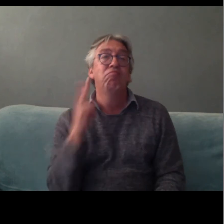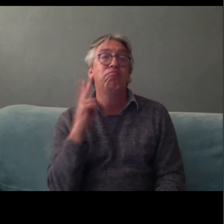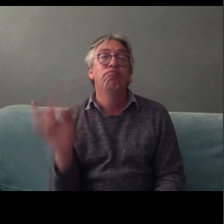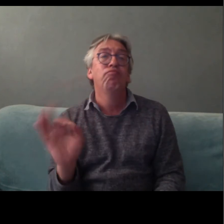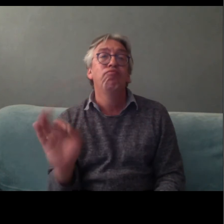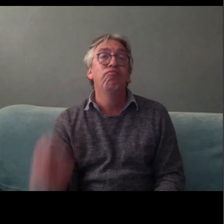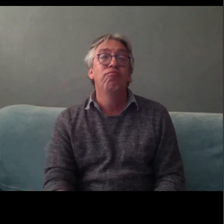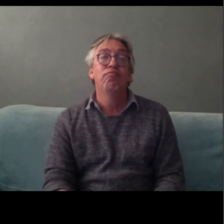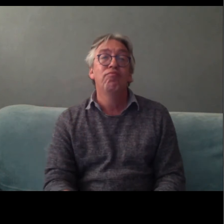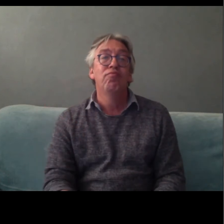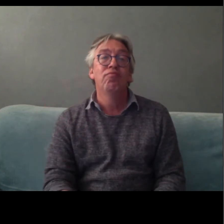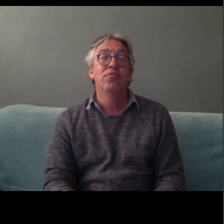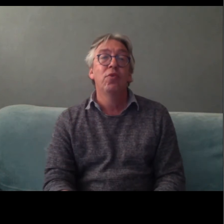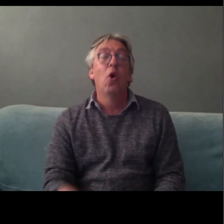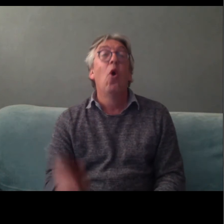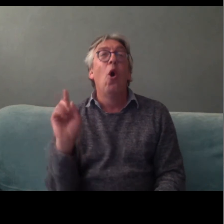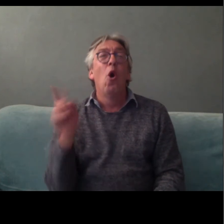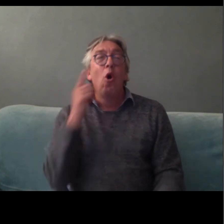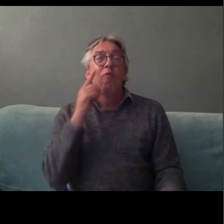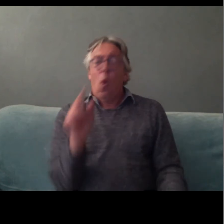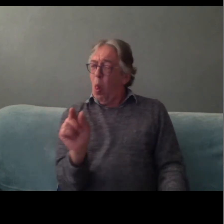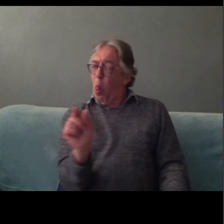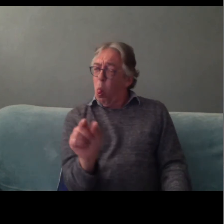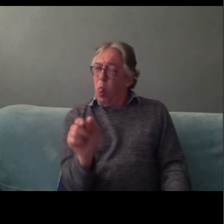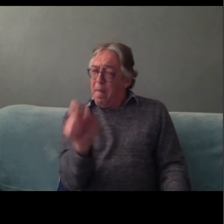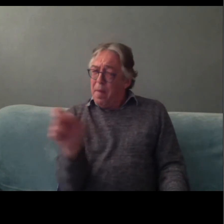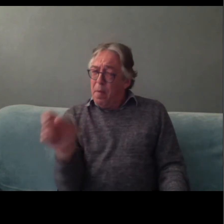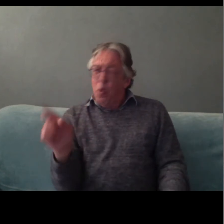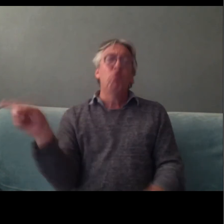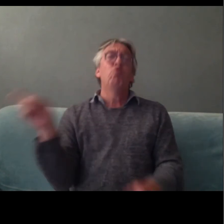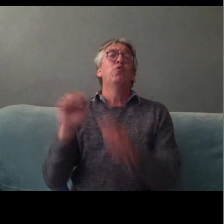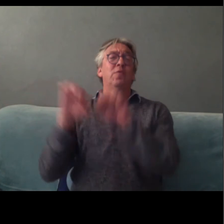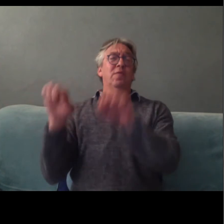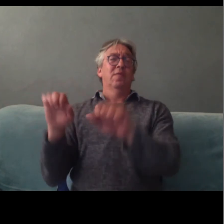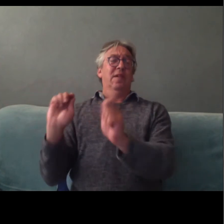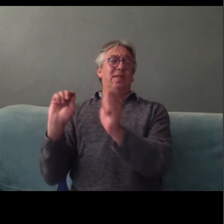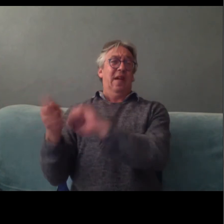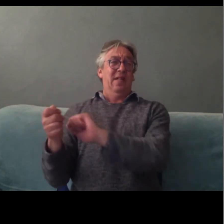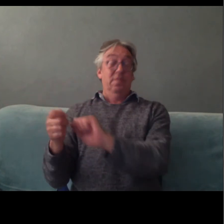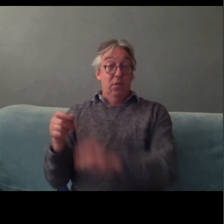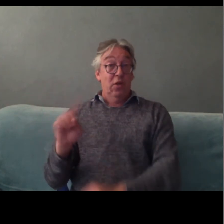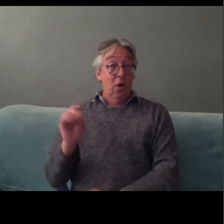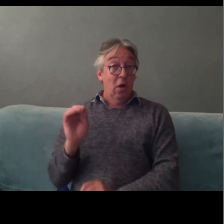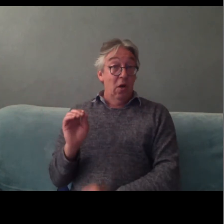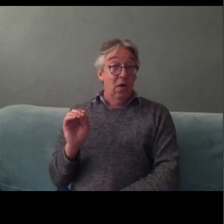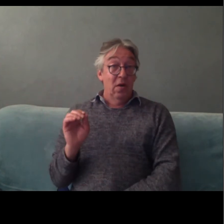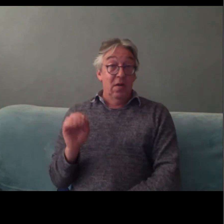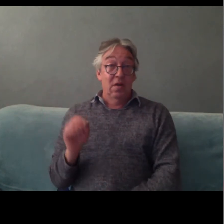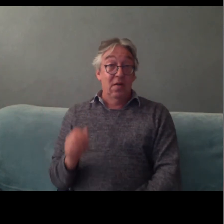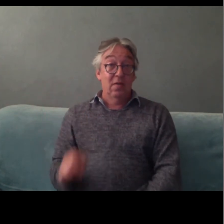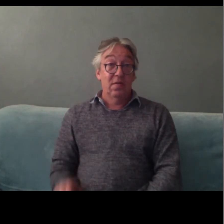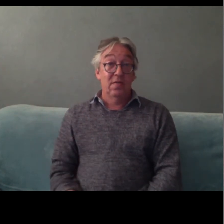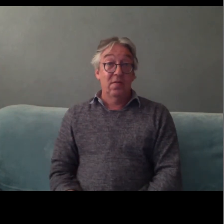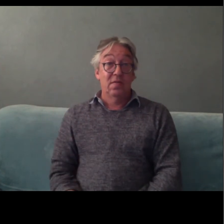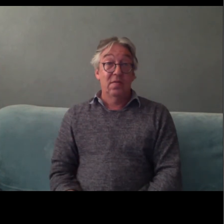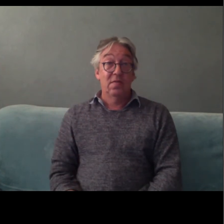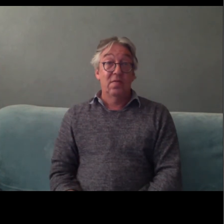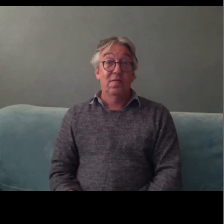situation for small pieces. And you know that you cannot change a situation for small pieces if you are not changing